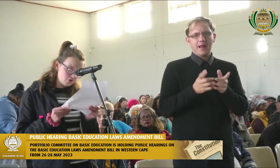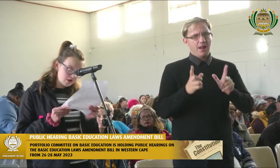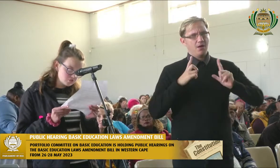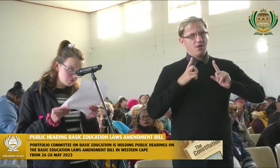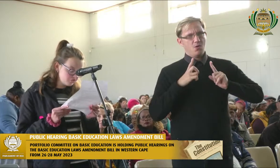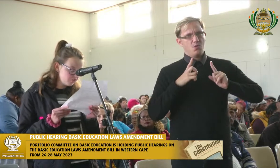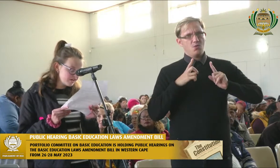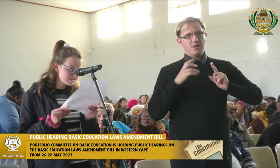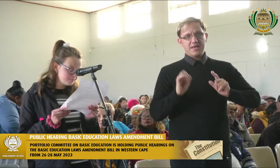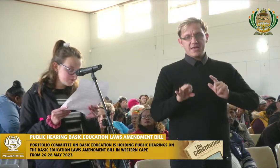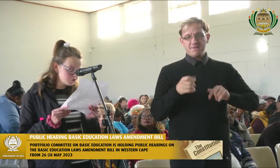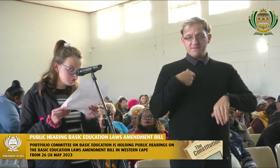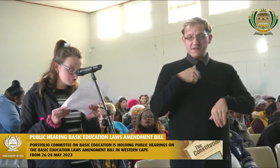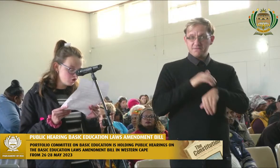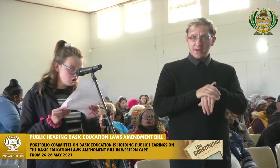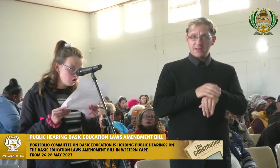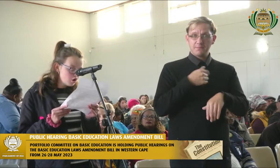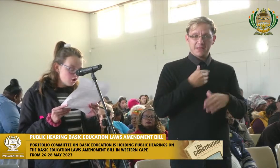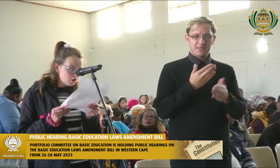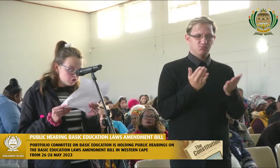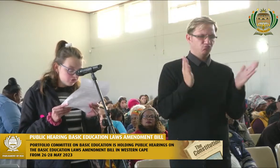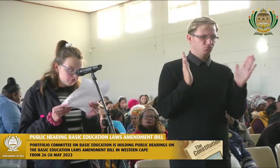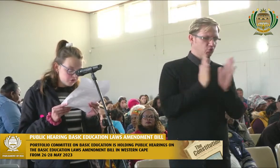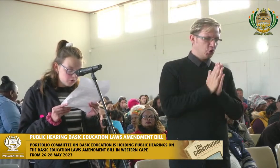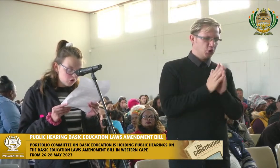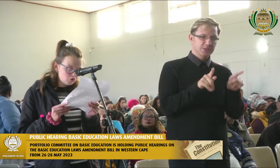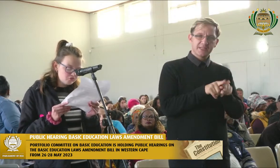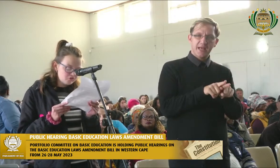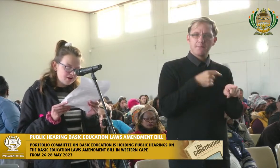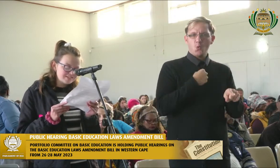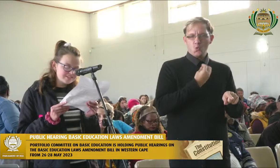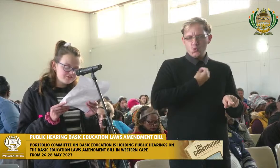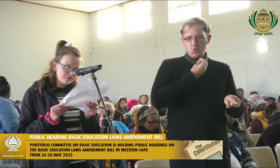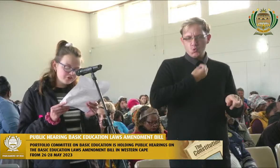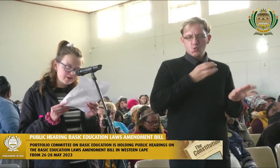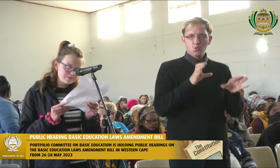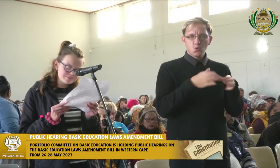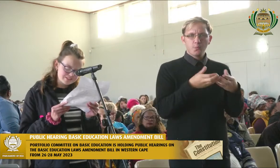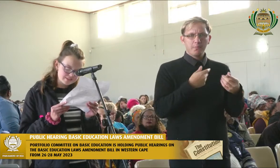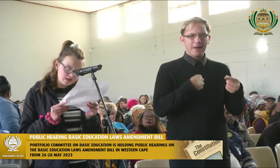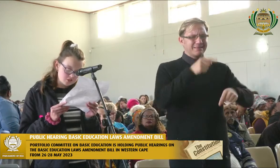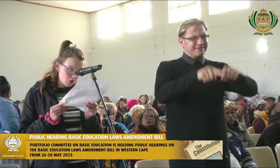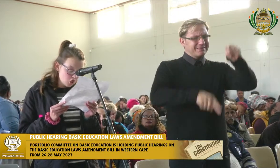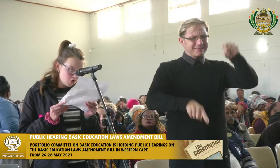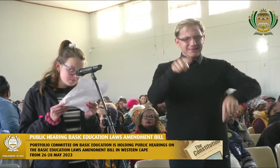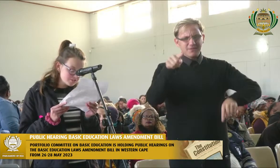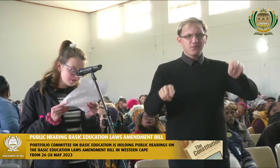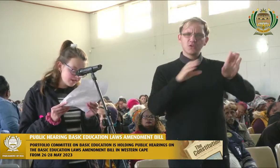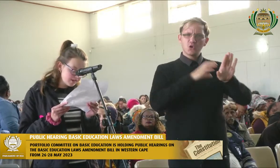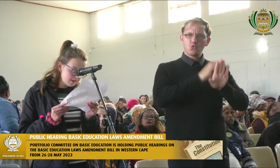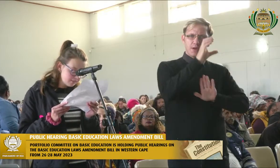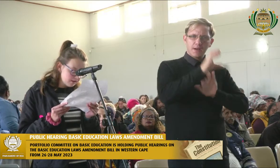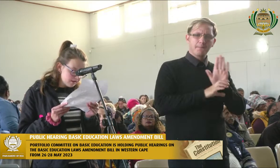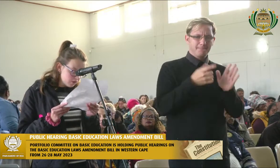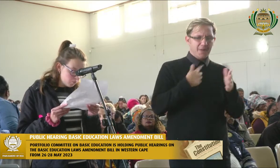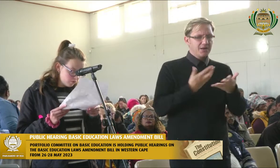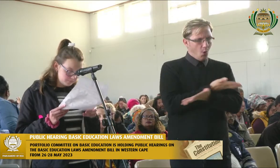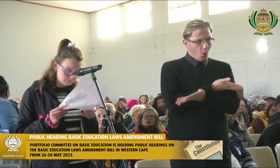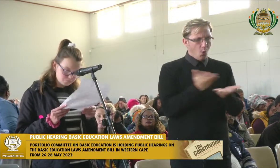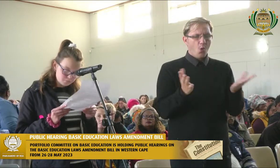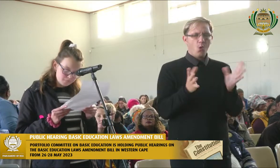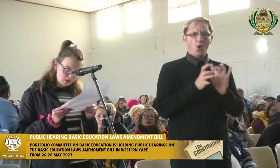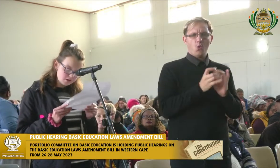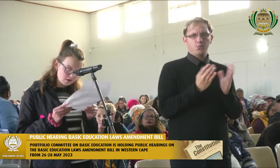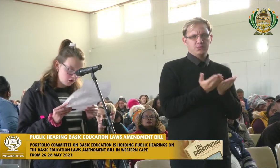even a few homeschool friends at my church or youth group, are all following different curriculums and styles.